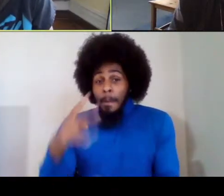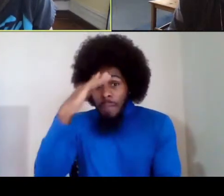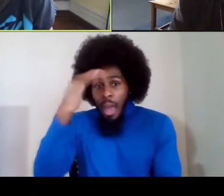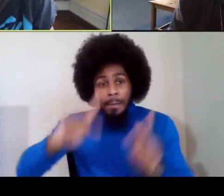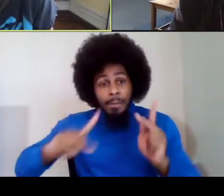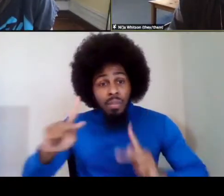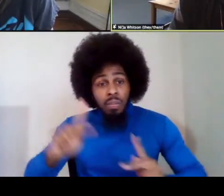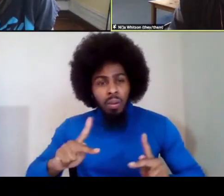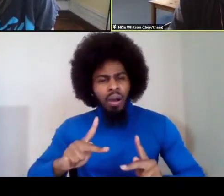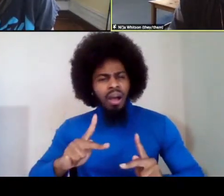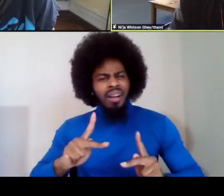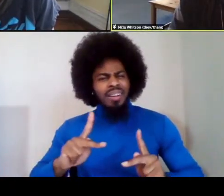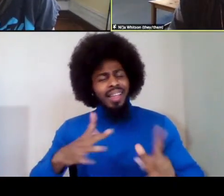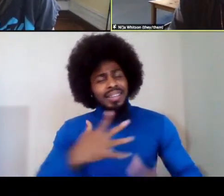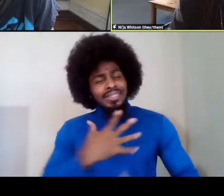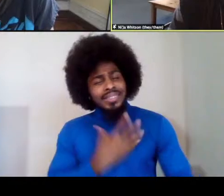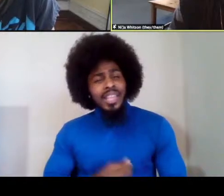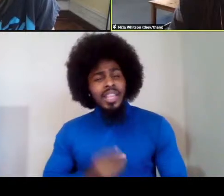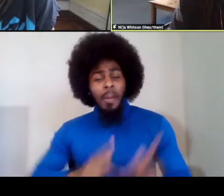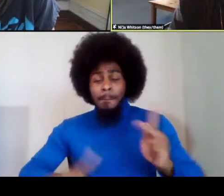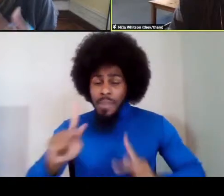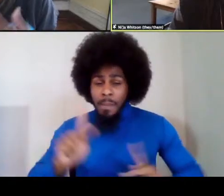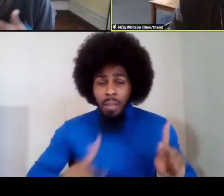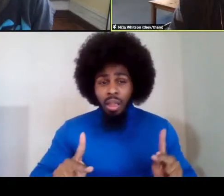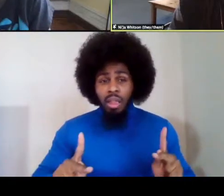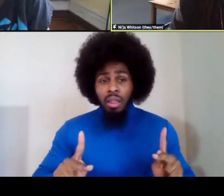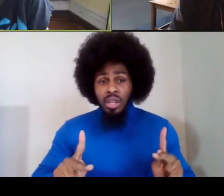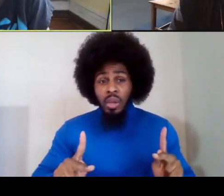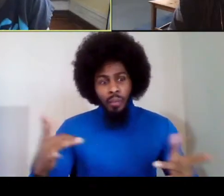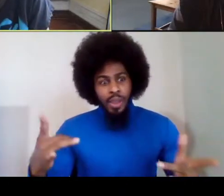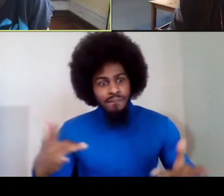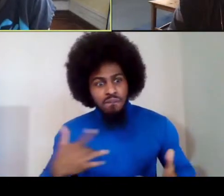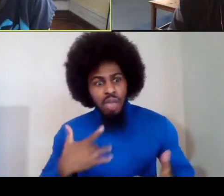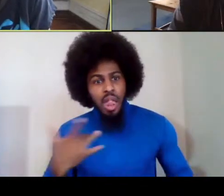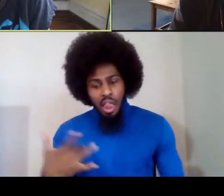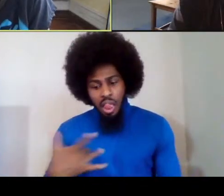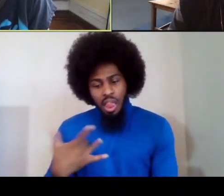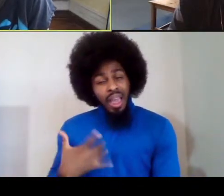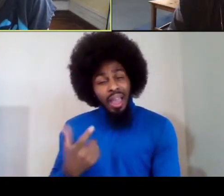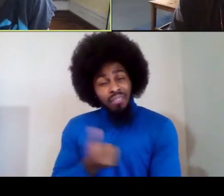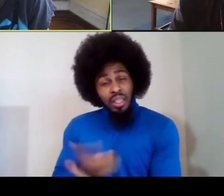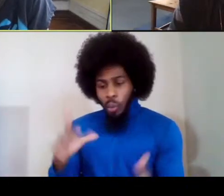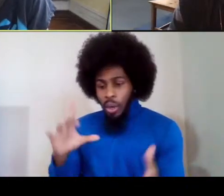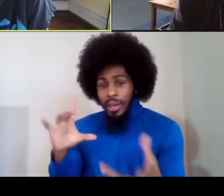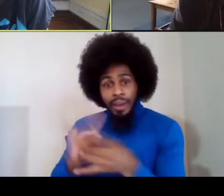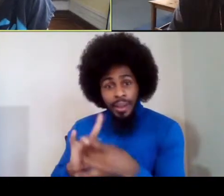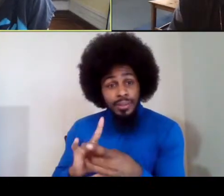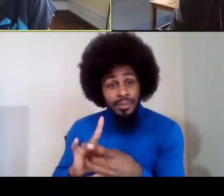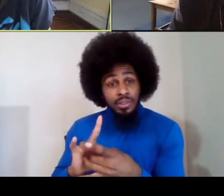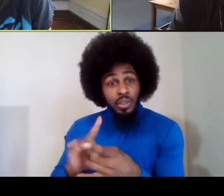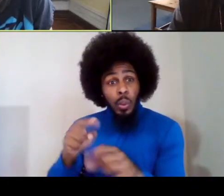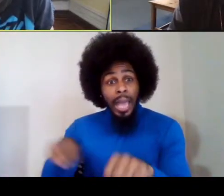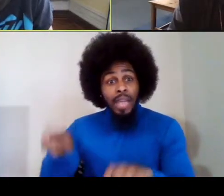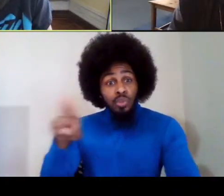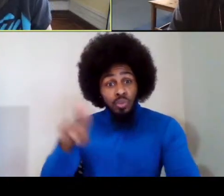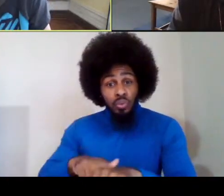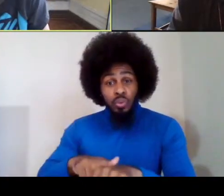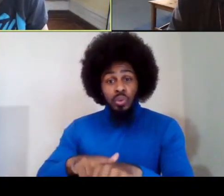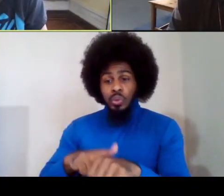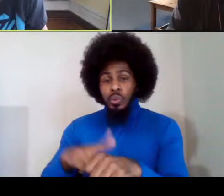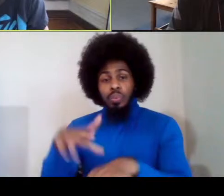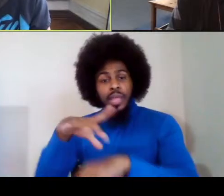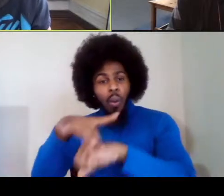you feel all the things, you know, you got to be real. I have to be real careful right now. You know what I'm saying? And I don't think it's about me